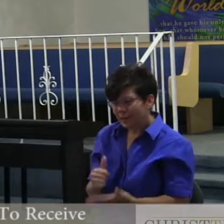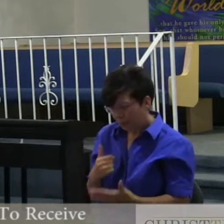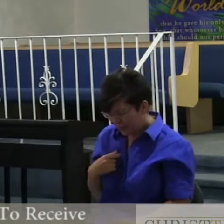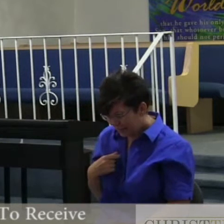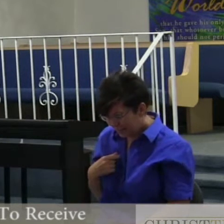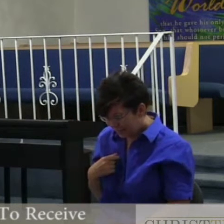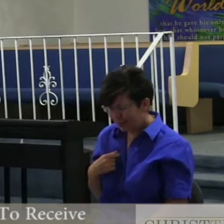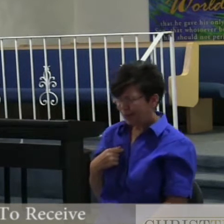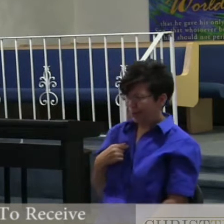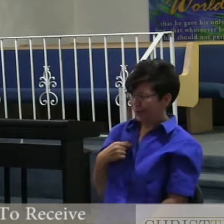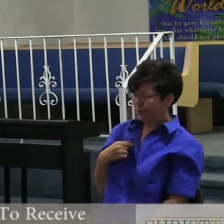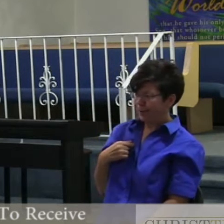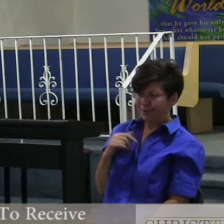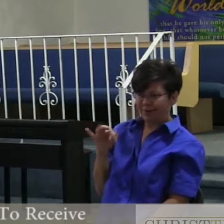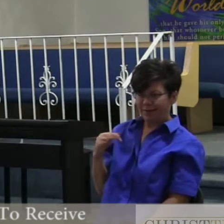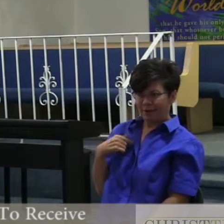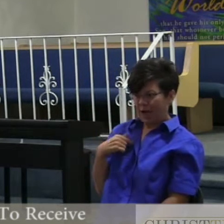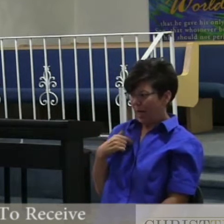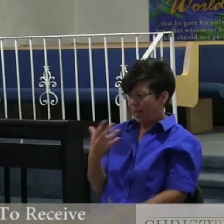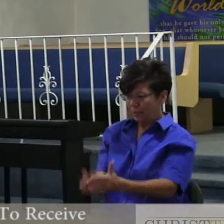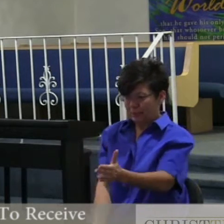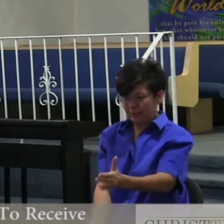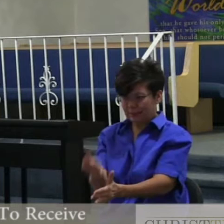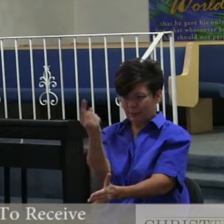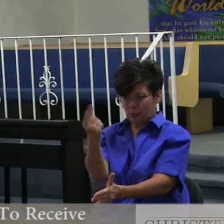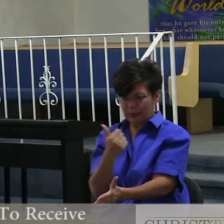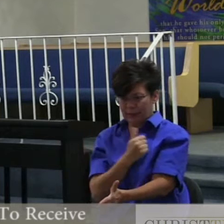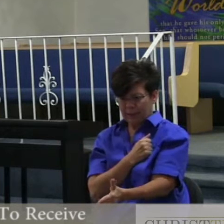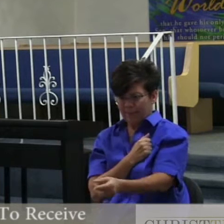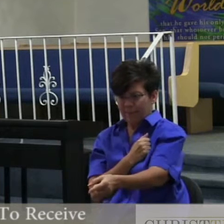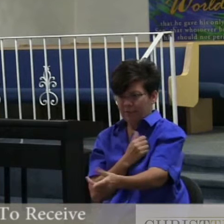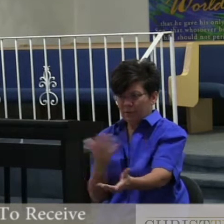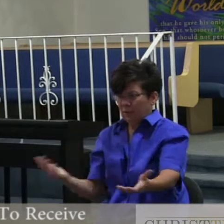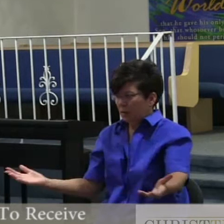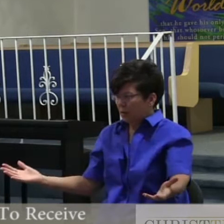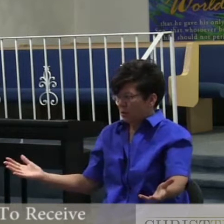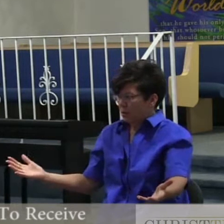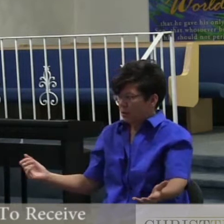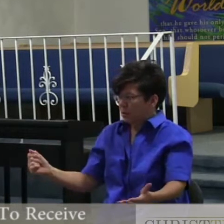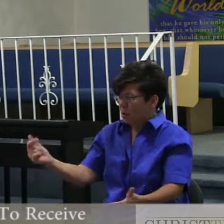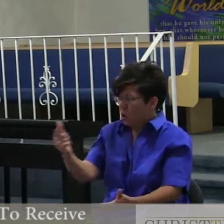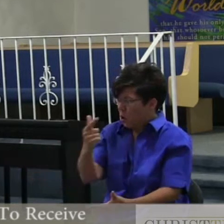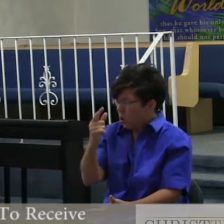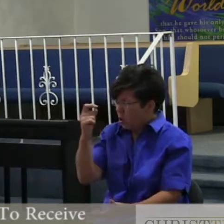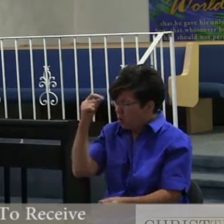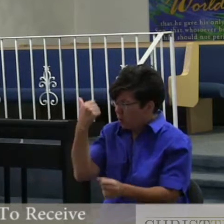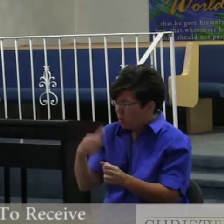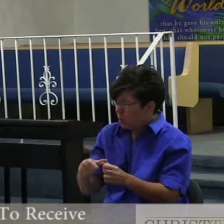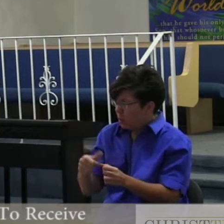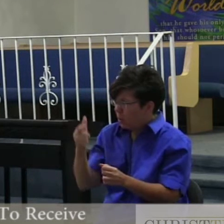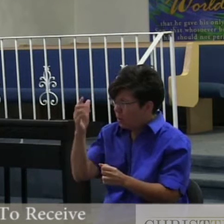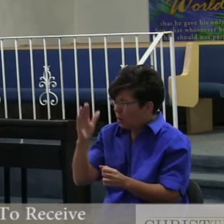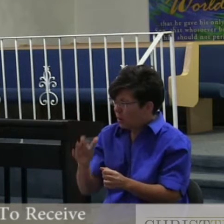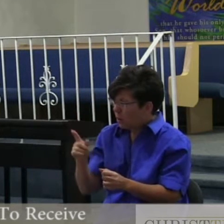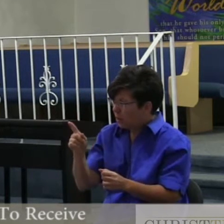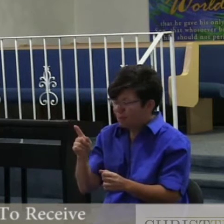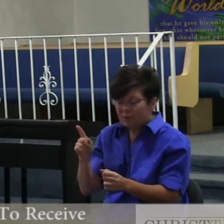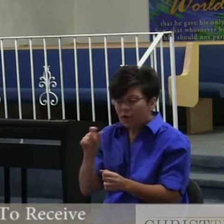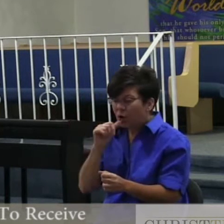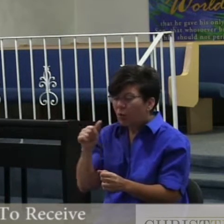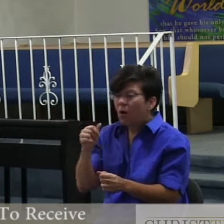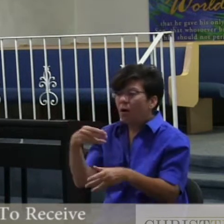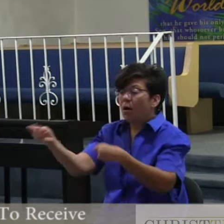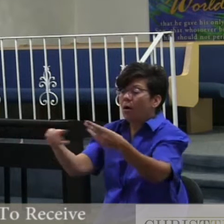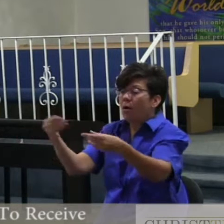me. Amen. If I ever lose somebody. Amen. We always have to remember that God is not going to put